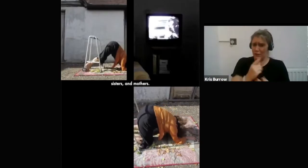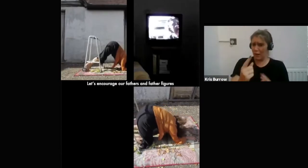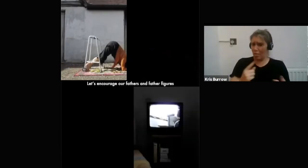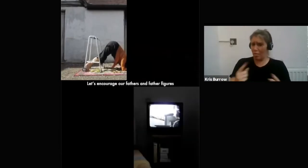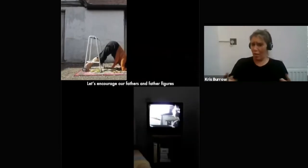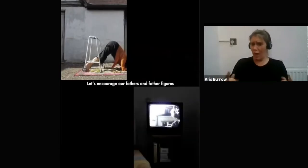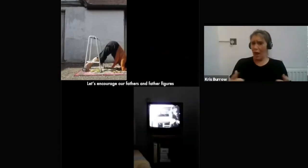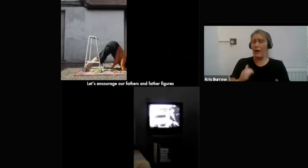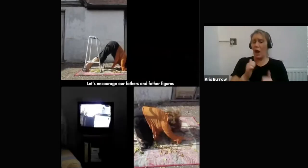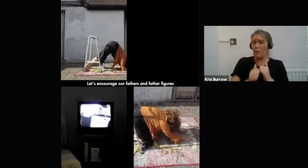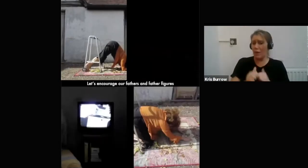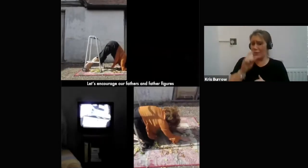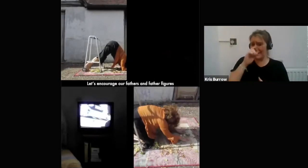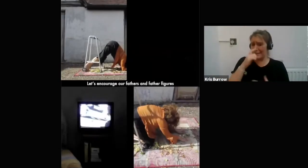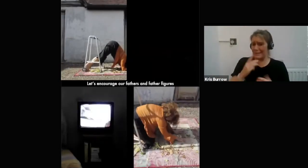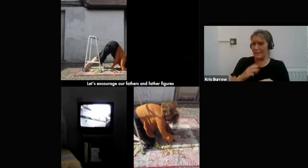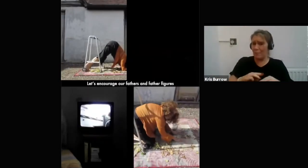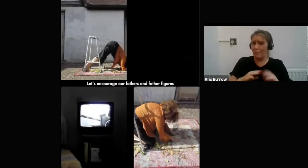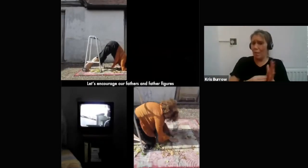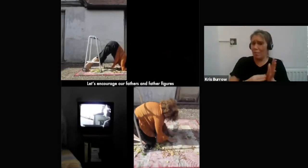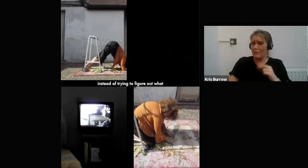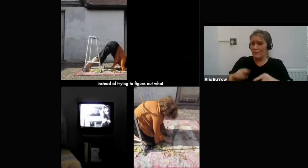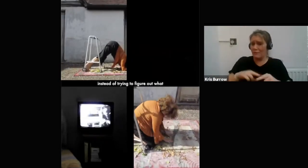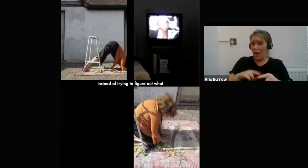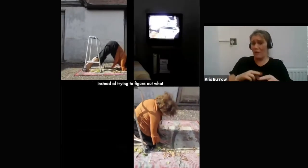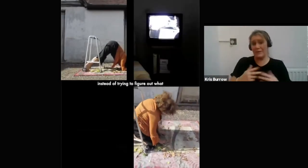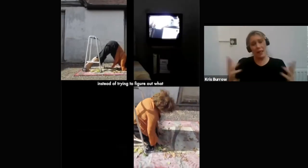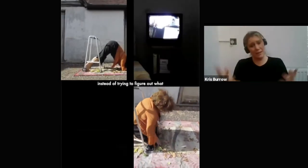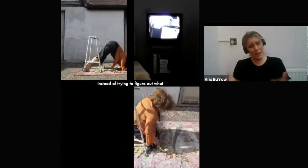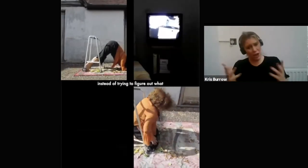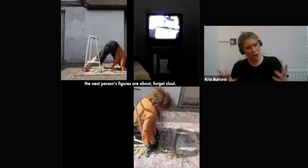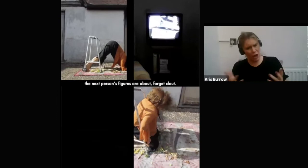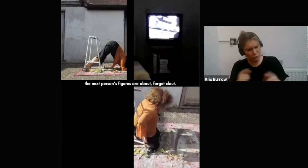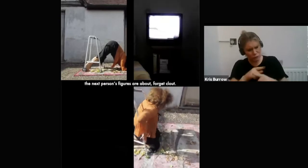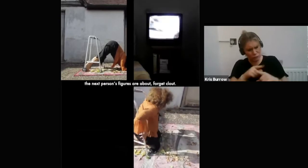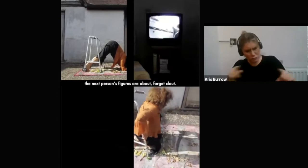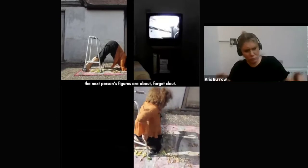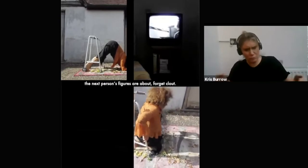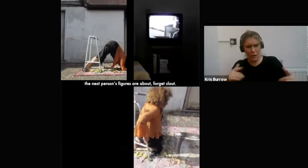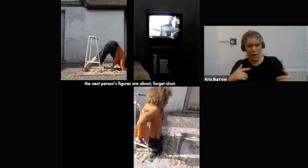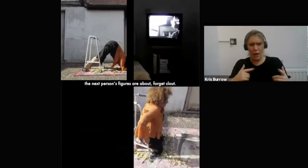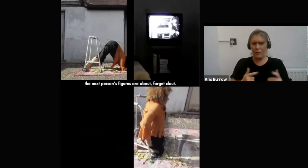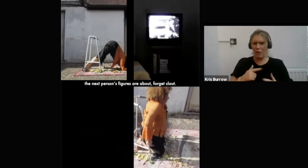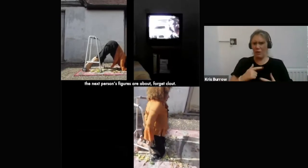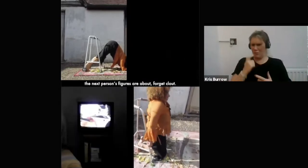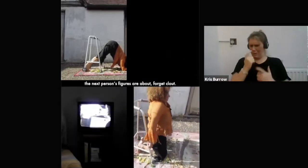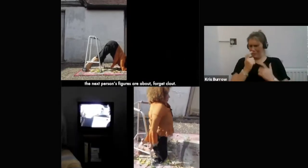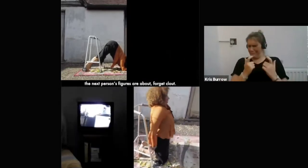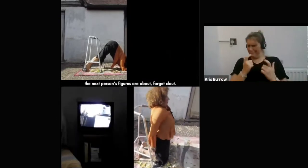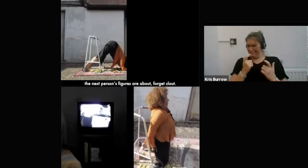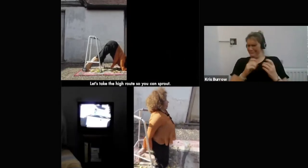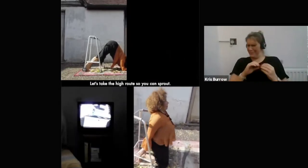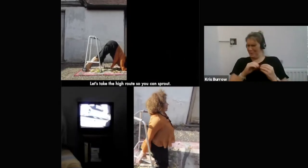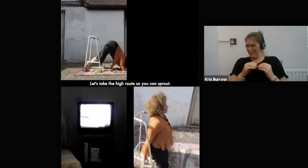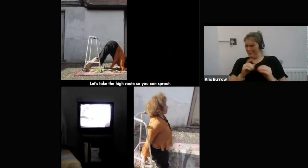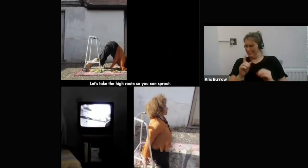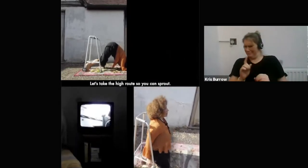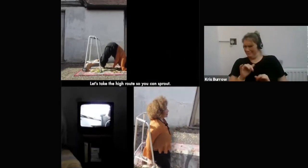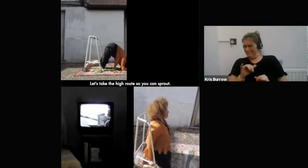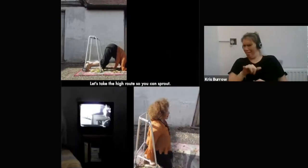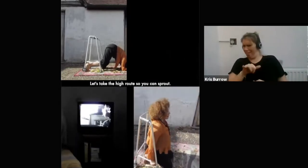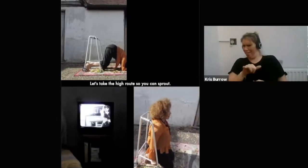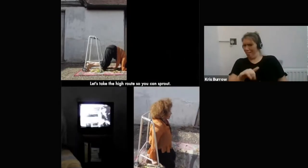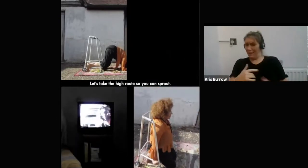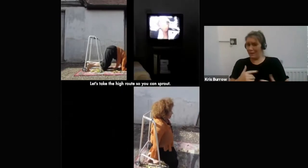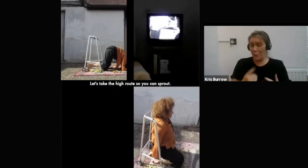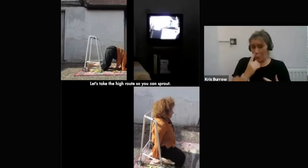and mothers. Let's encourage our fathers and father figures instead of trying to figure out what the next person's figures are about. I mean, forget clout. Let's take the high route so